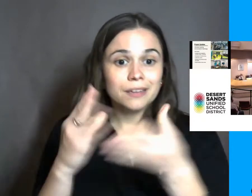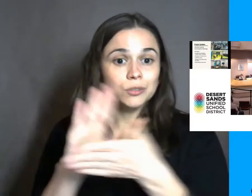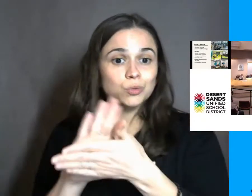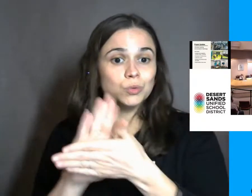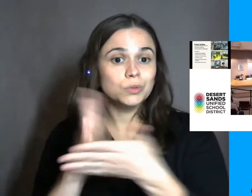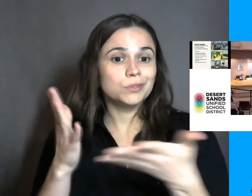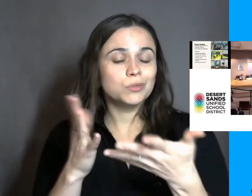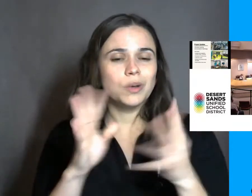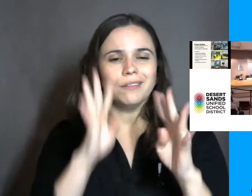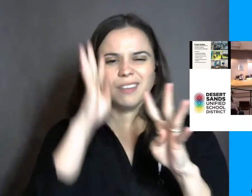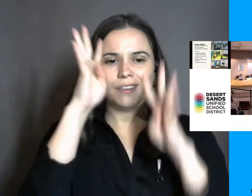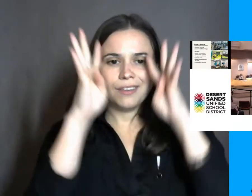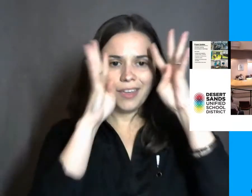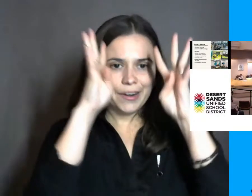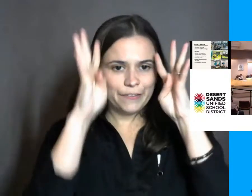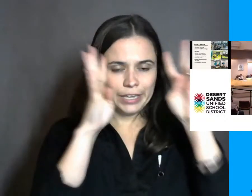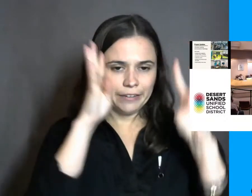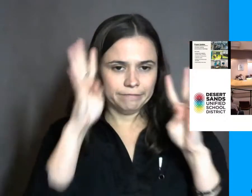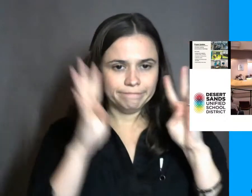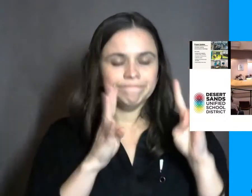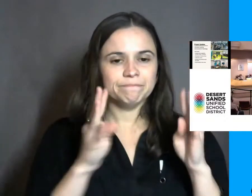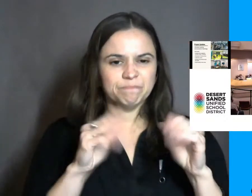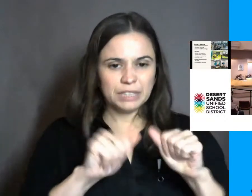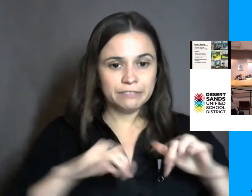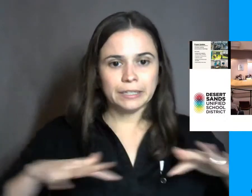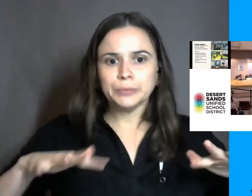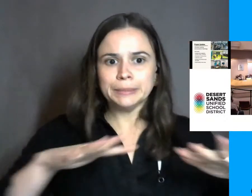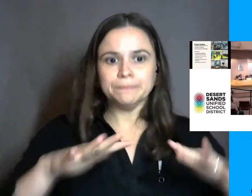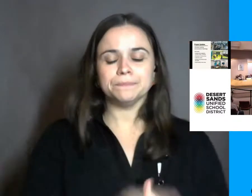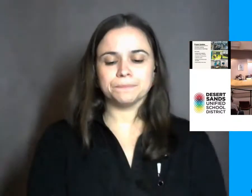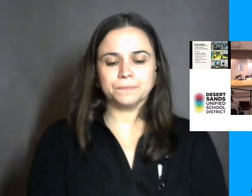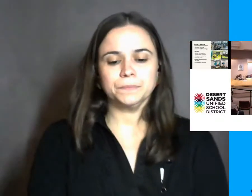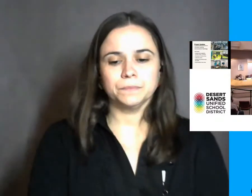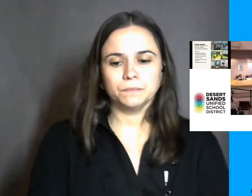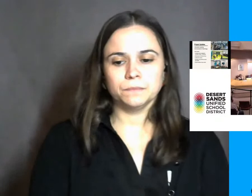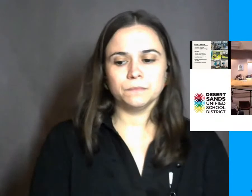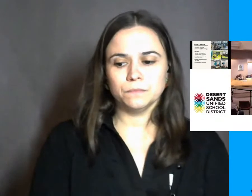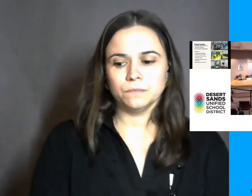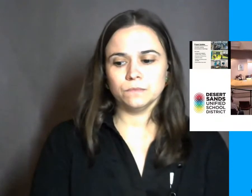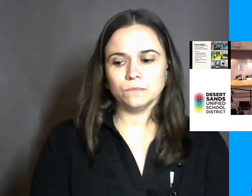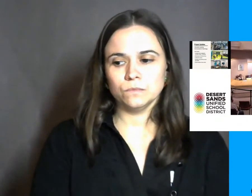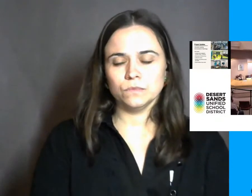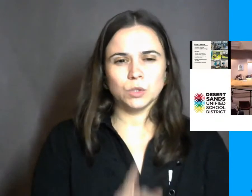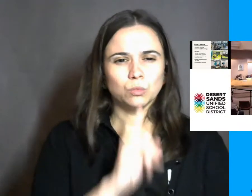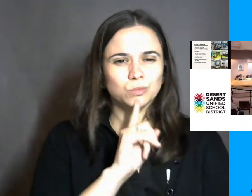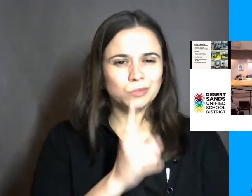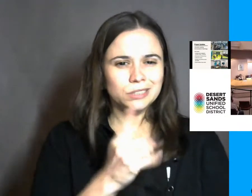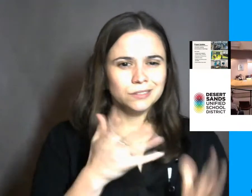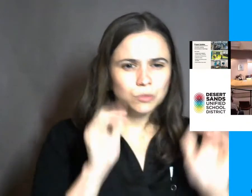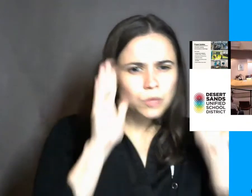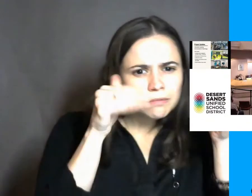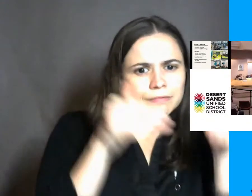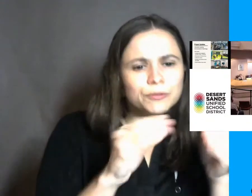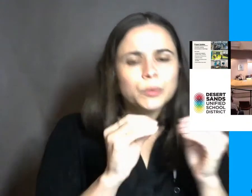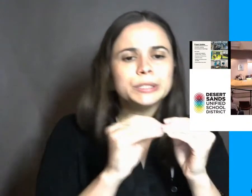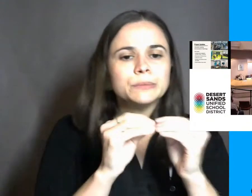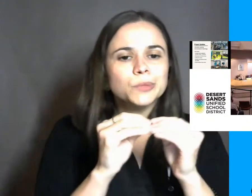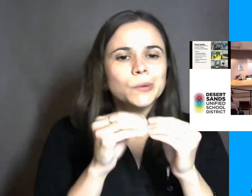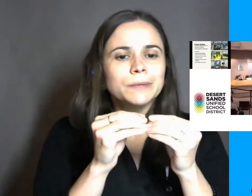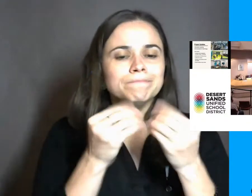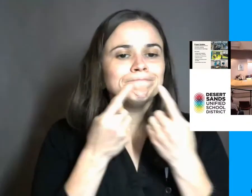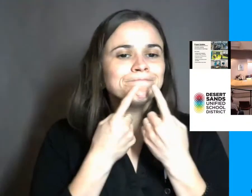that really oomph in terms of the educational outcomes, and repurposing those into STEM centers or innovation